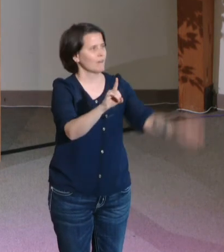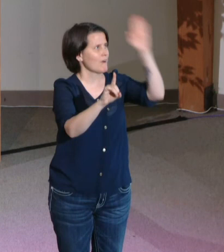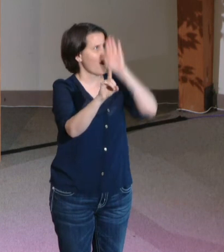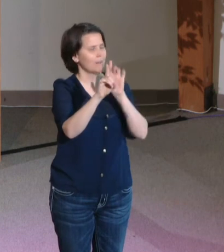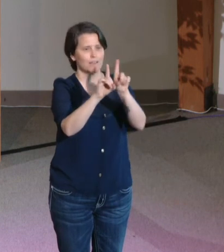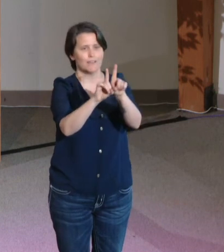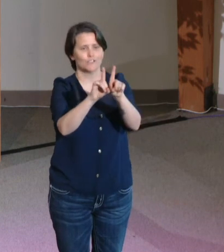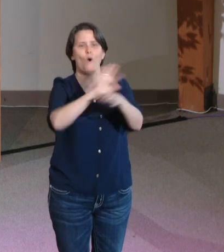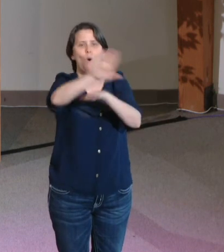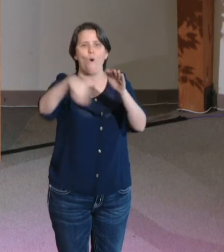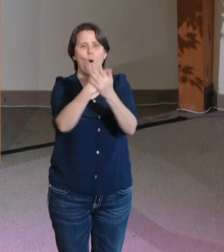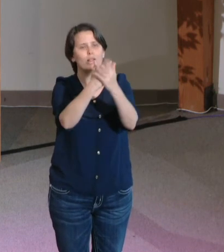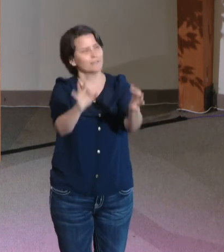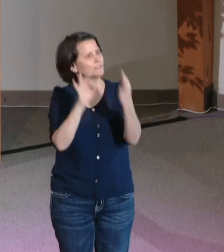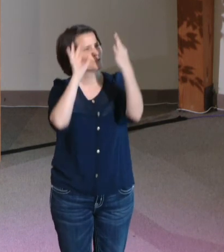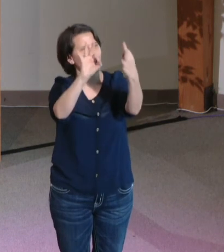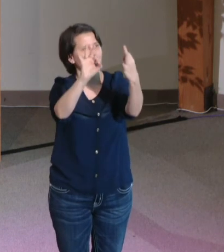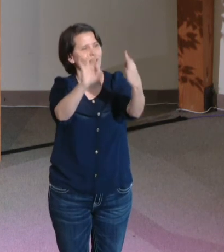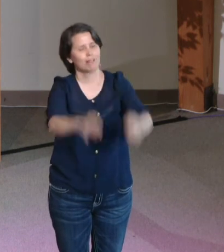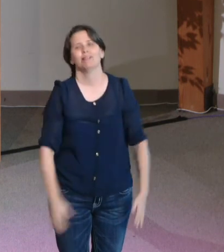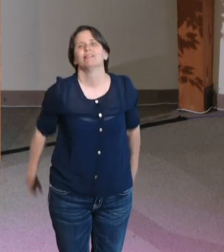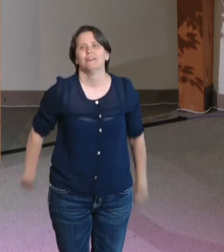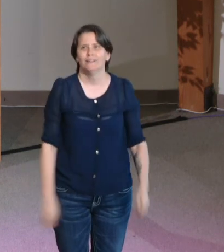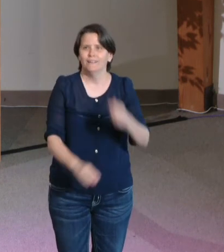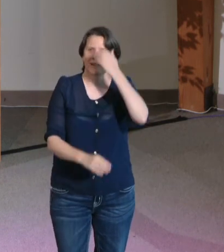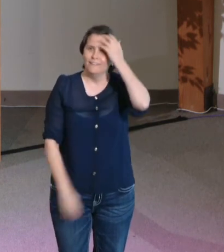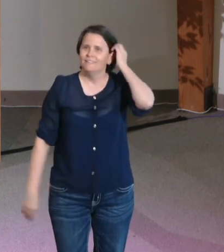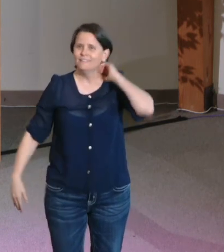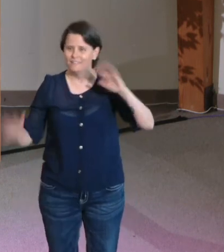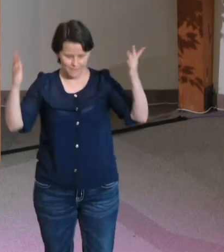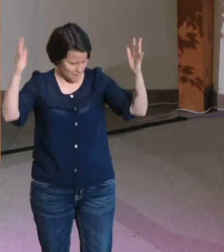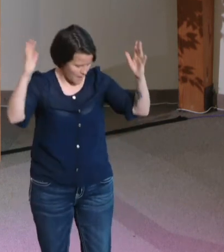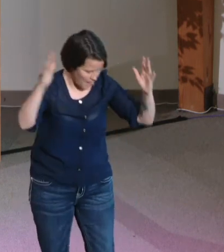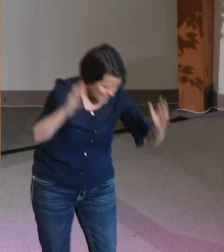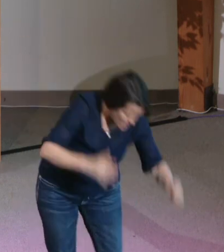is, and all is well. Thank you, everyone.